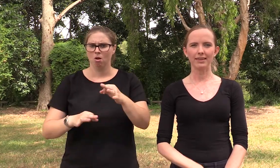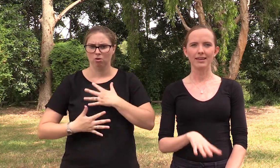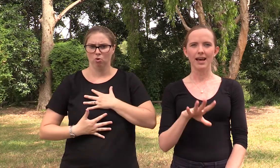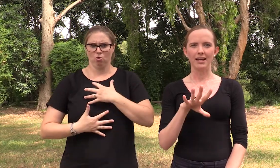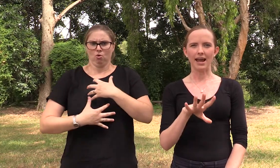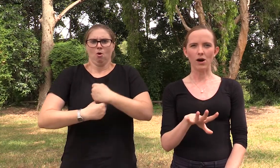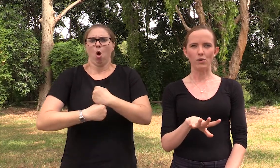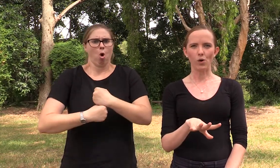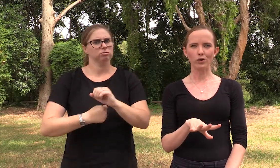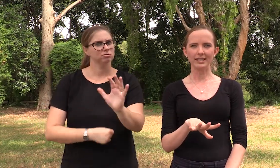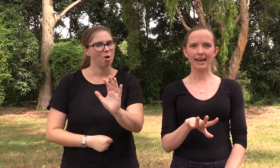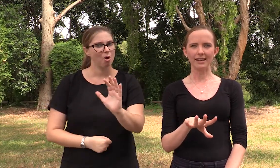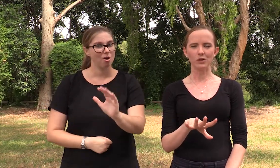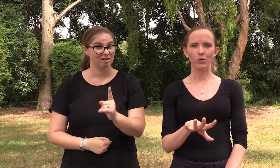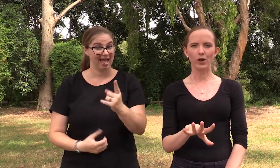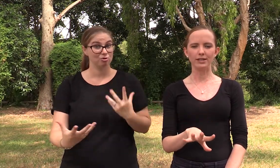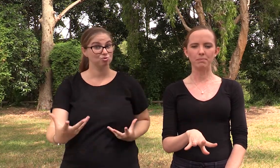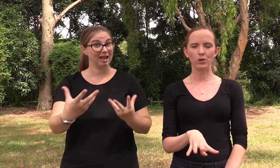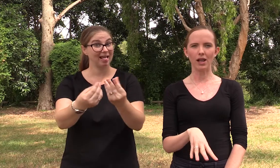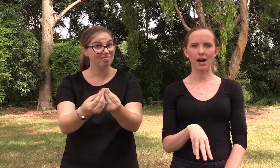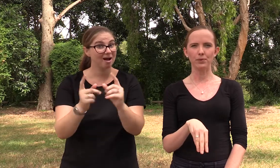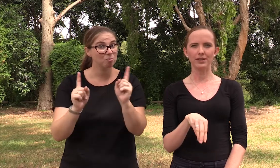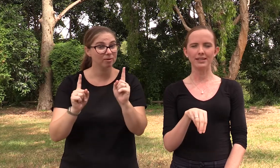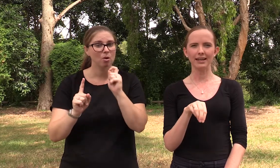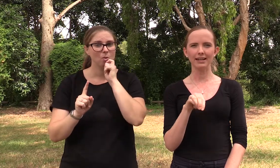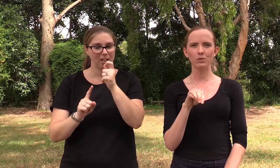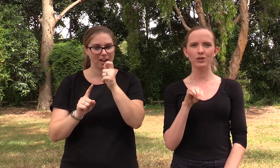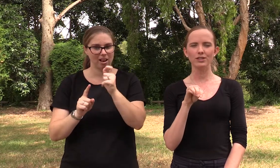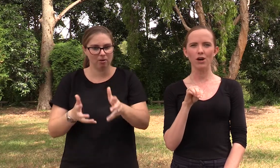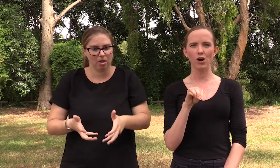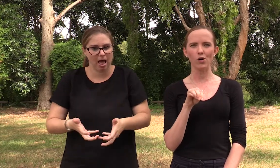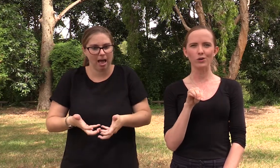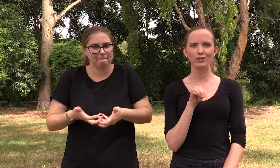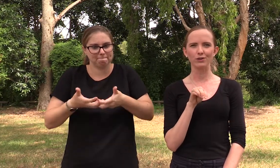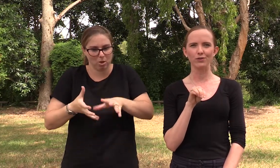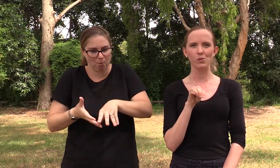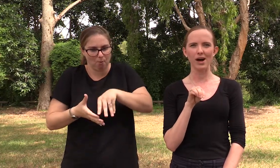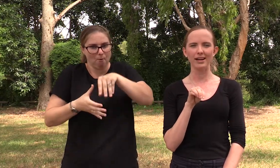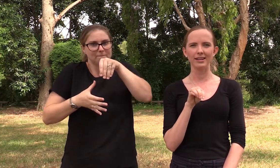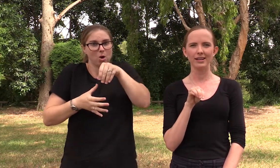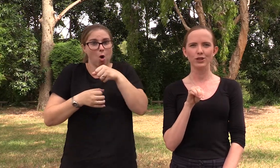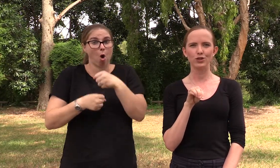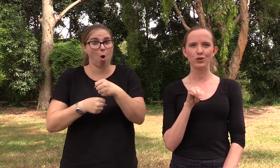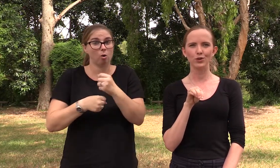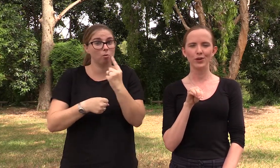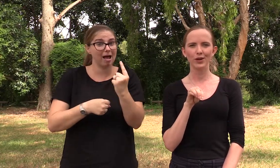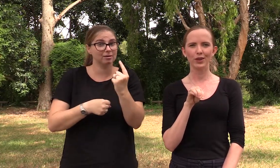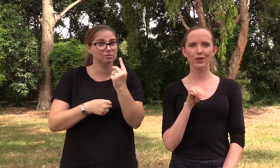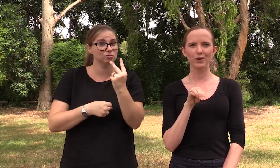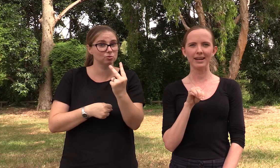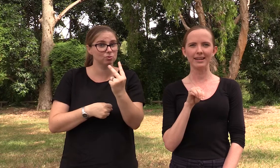breath. Now, all together, we're going to pull upwards and inwards, hold for 1,